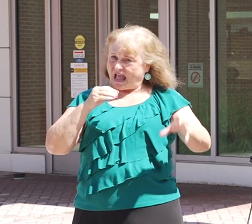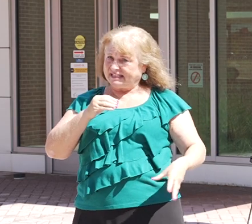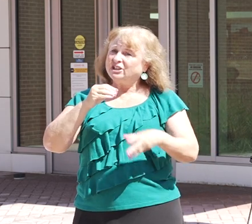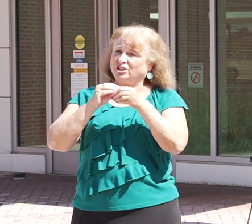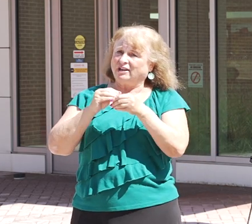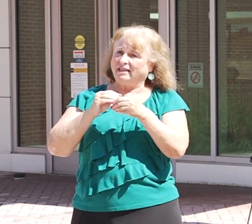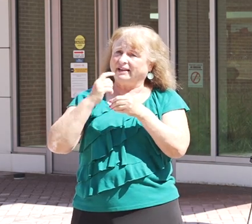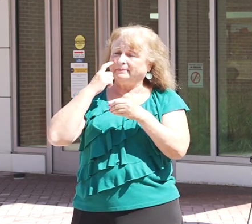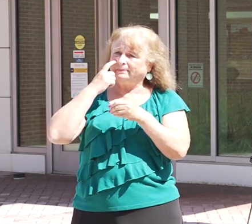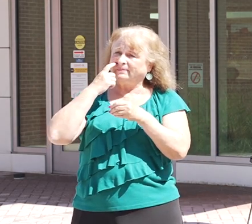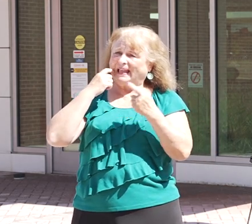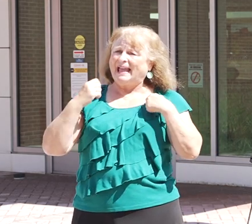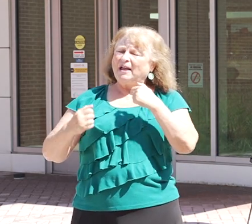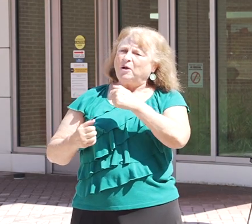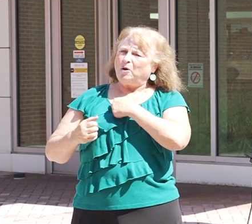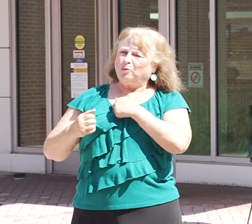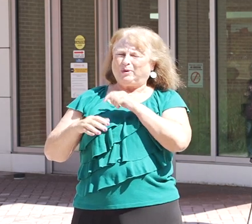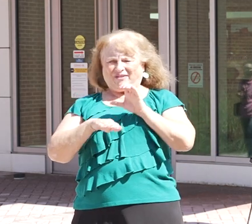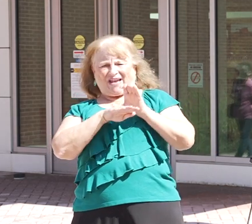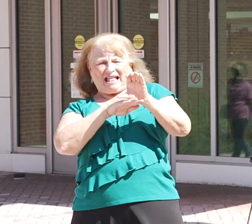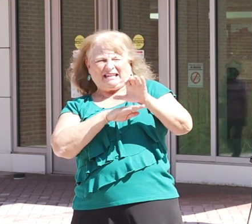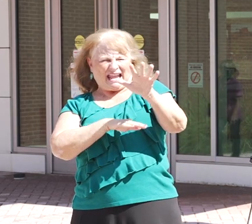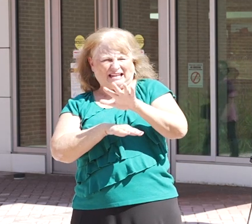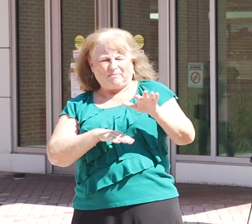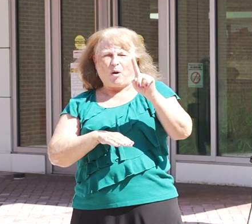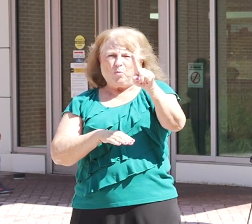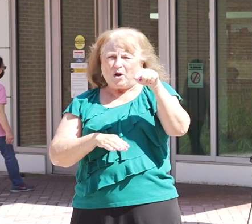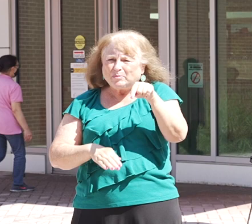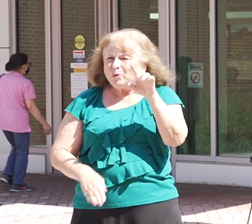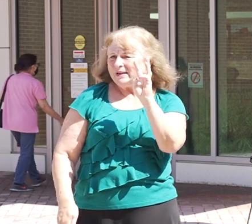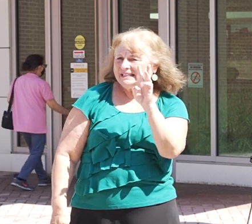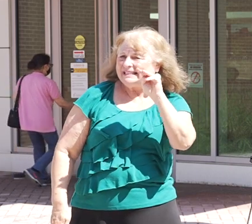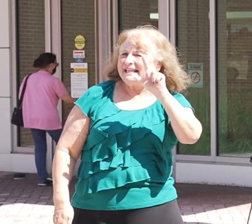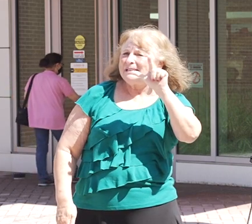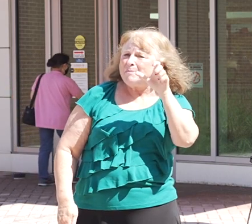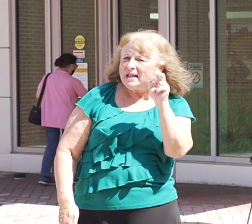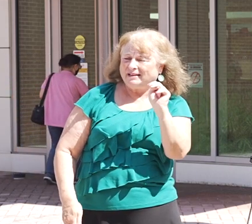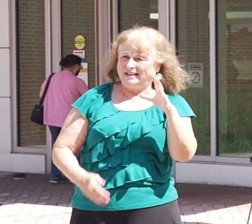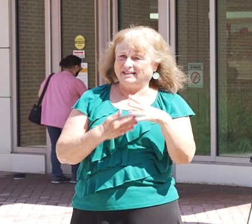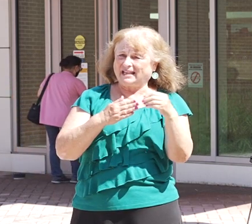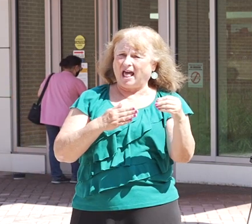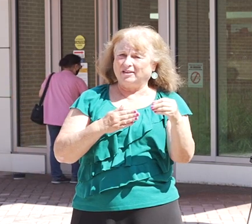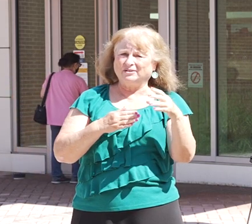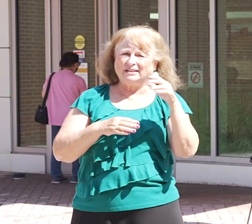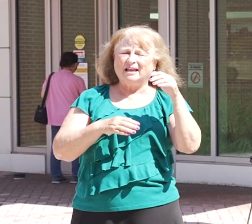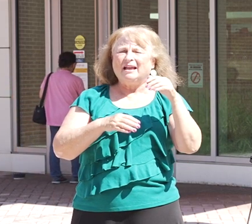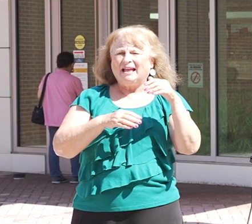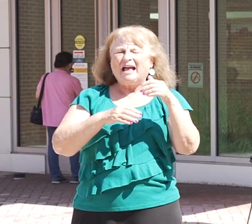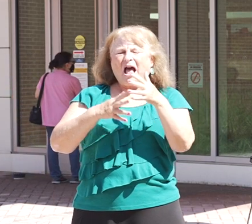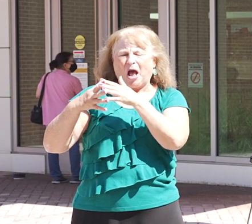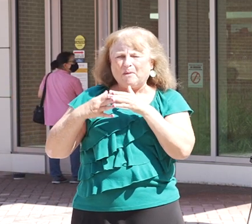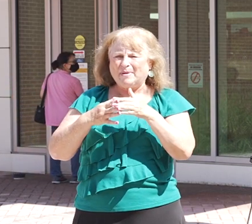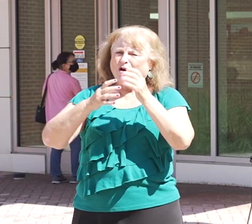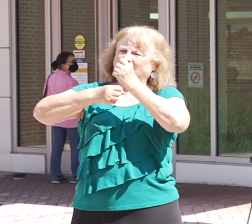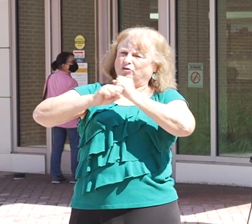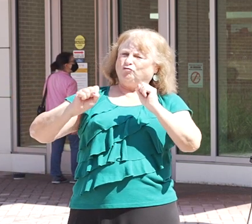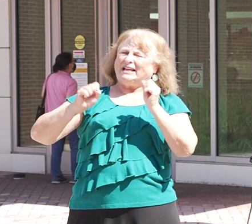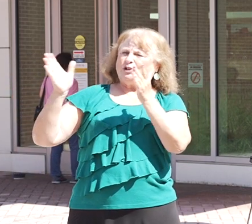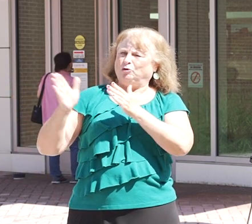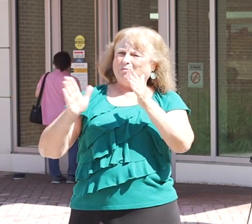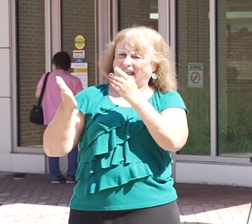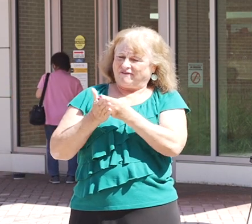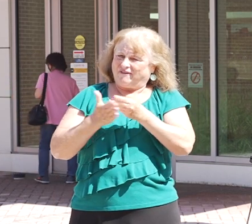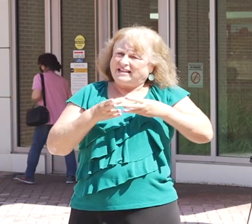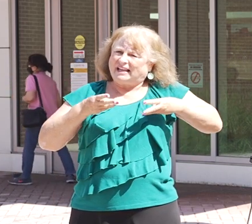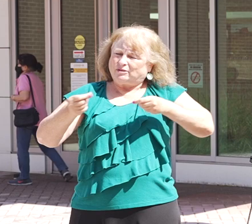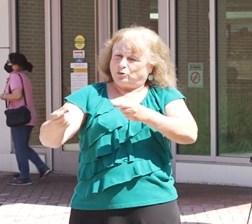Additionally, we've allocated approximately $1.6 million in American Rescue Plan funding that can